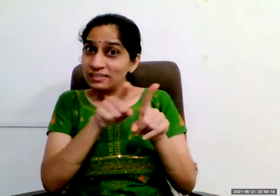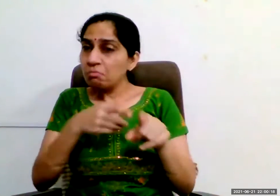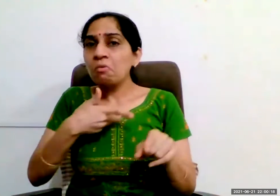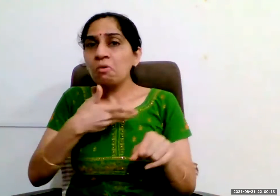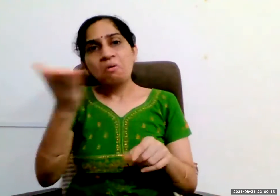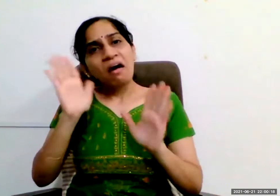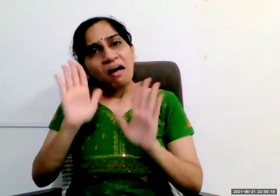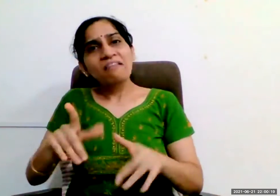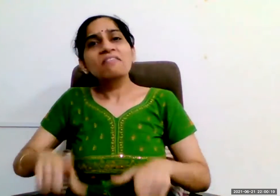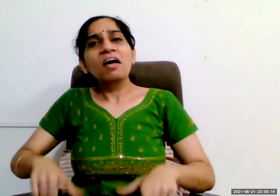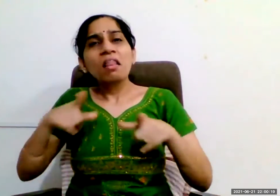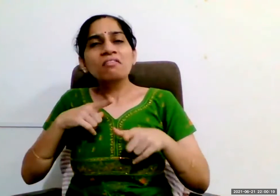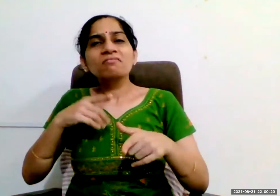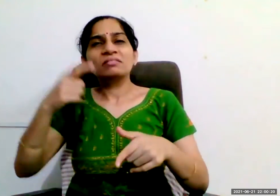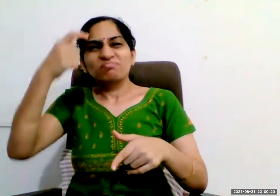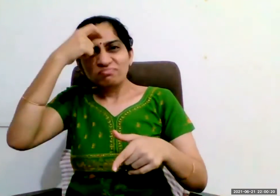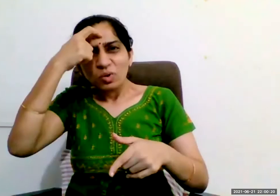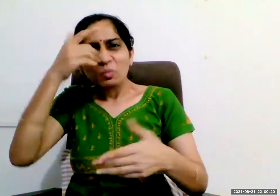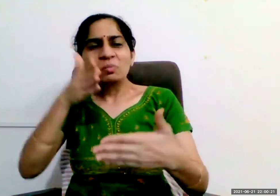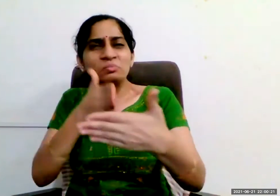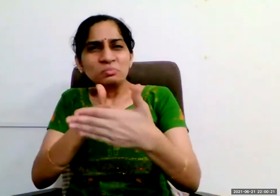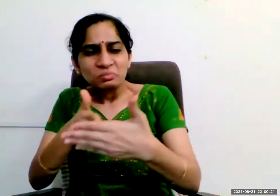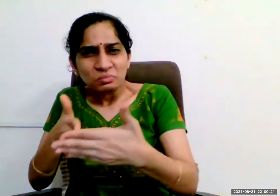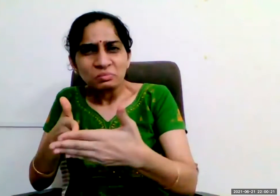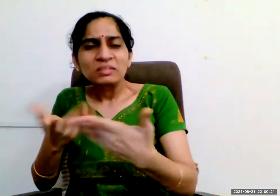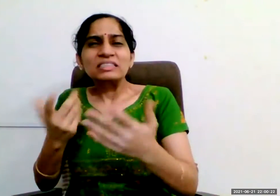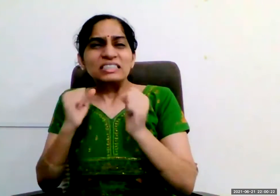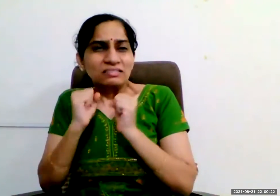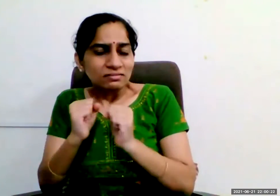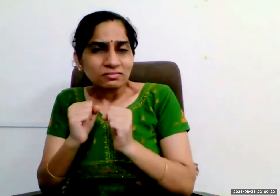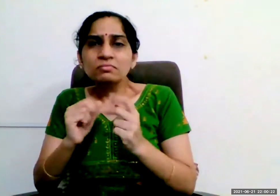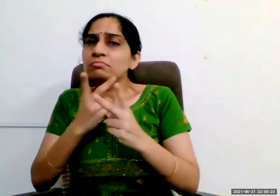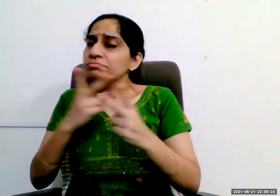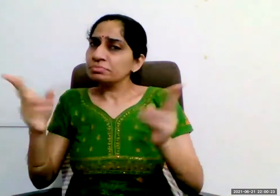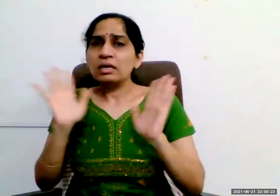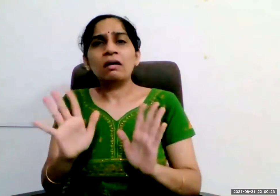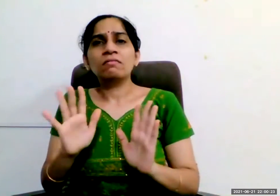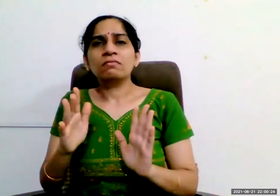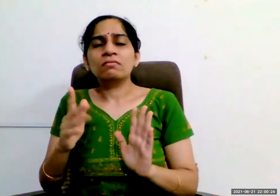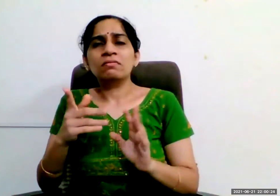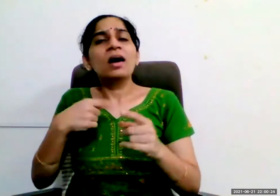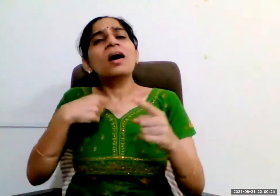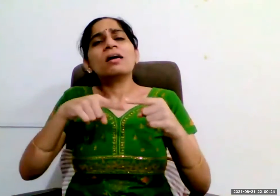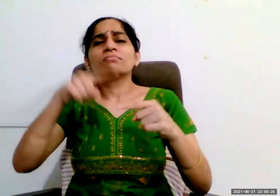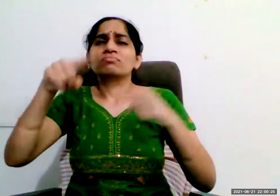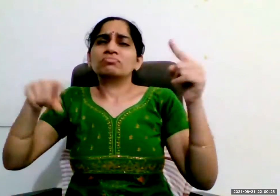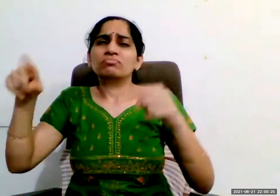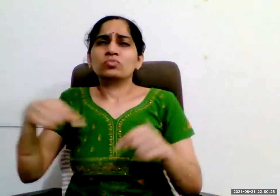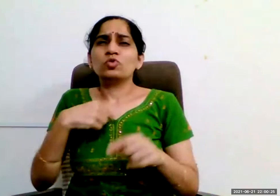have challenges in our life, smaller or bigger, but they are small in compared to